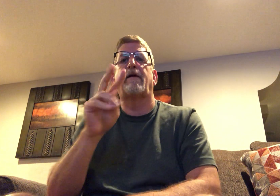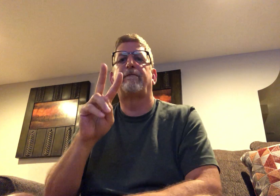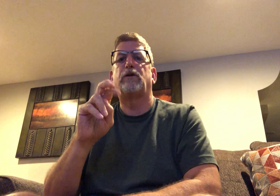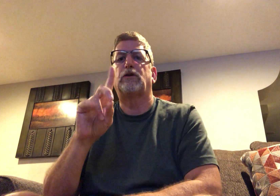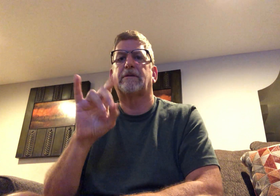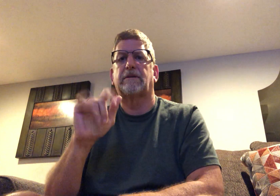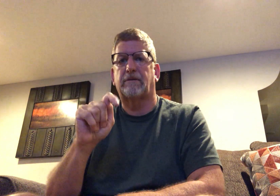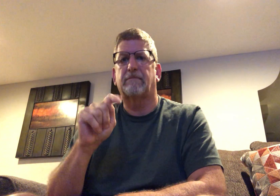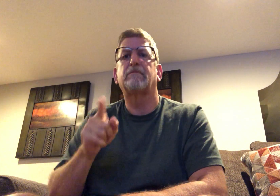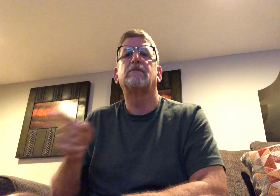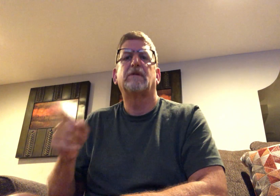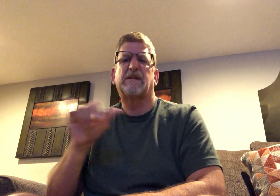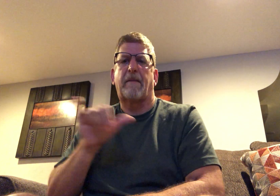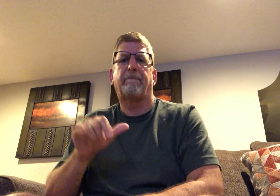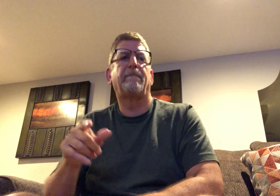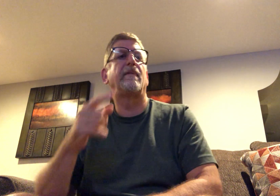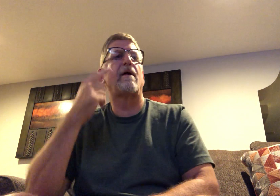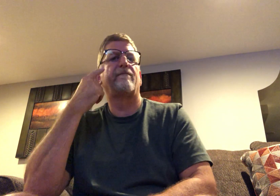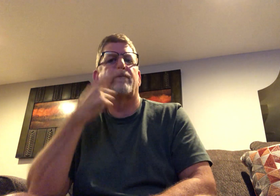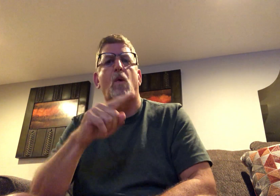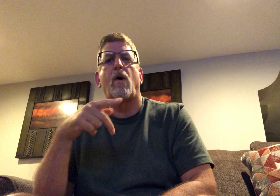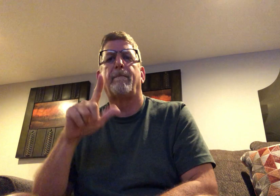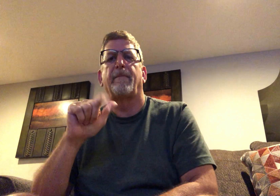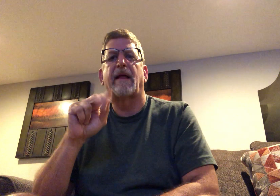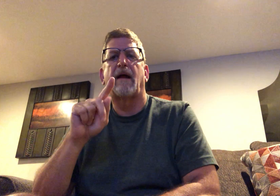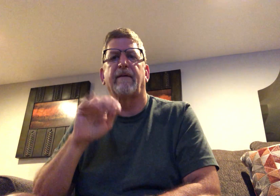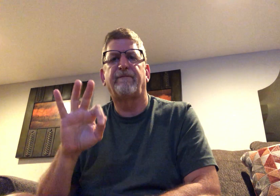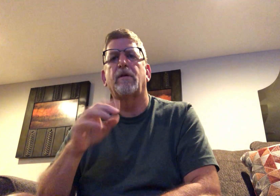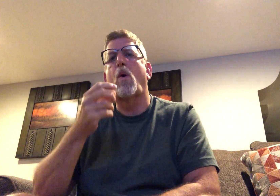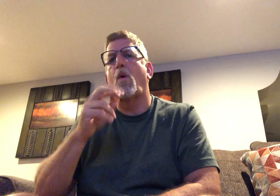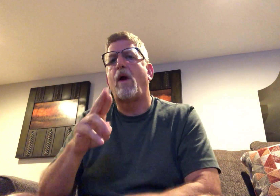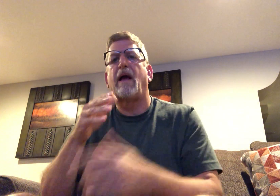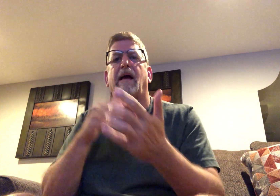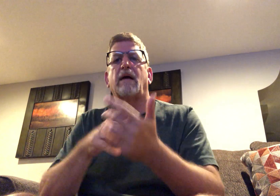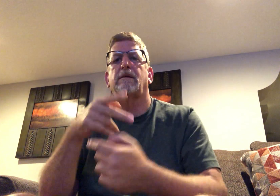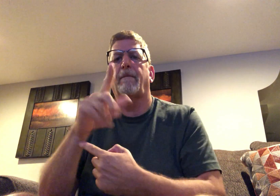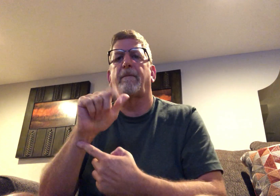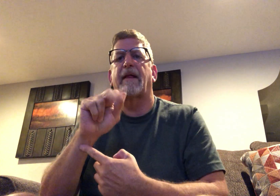bribed the president of the Ukraine in order to fire a prosecutor